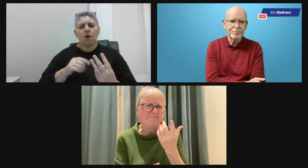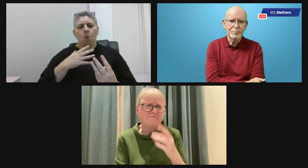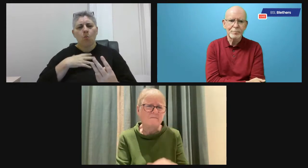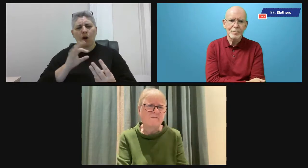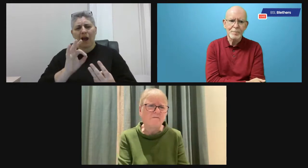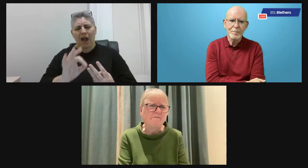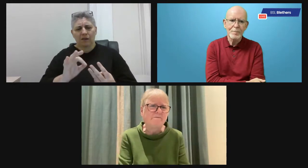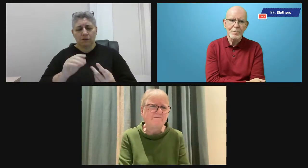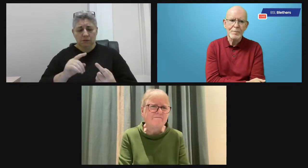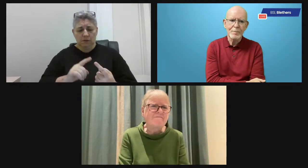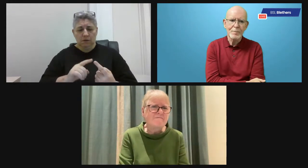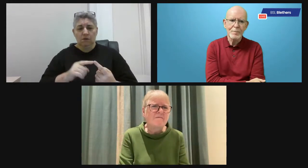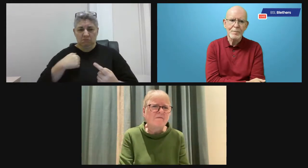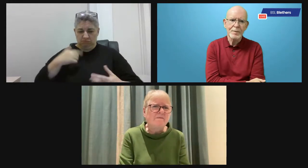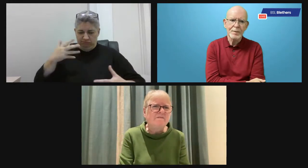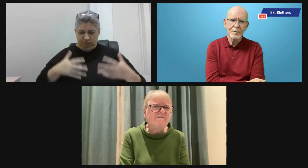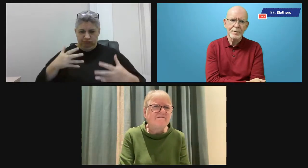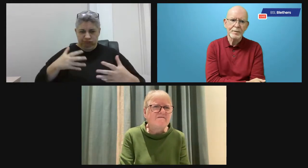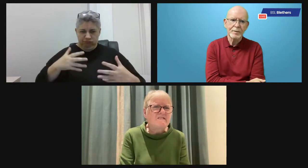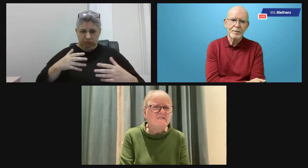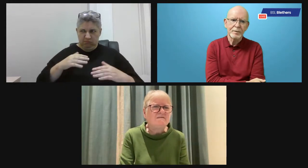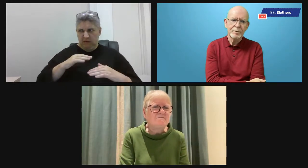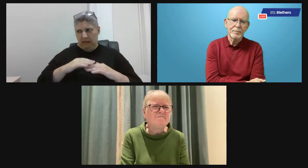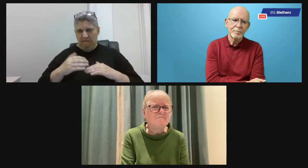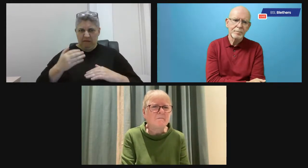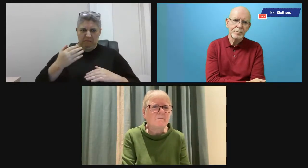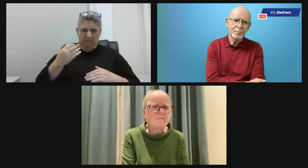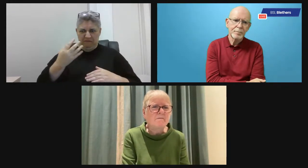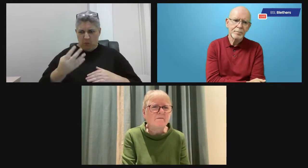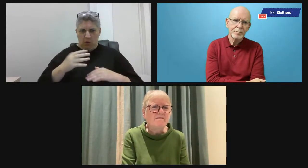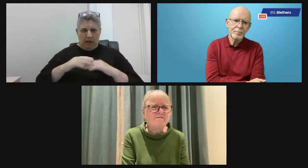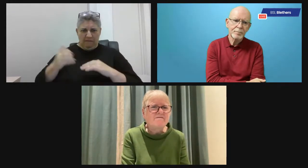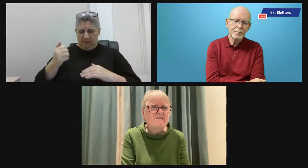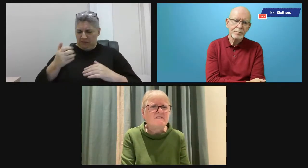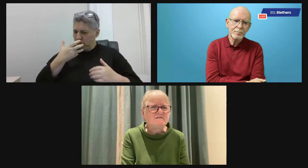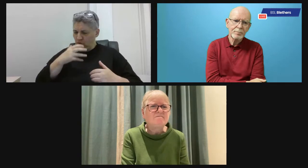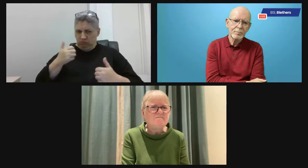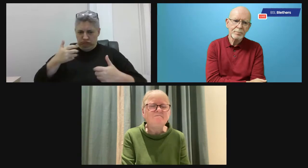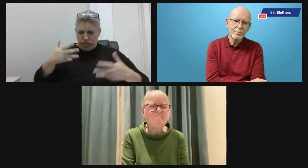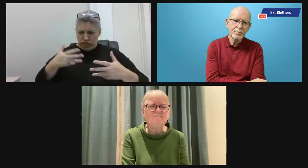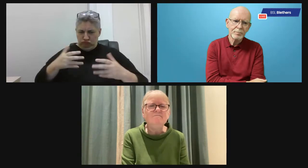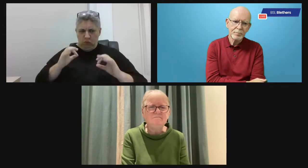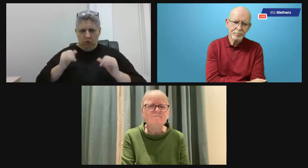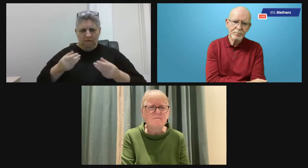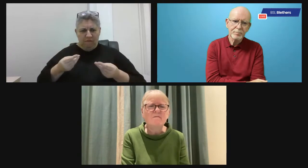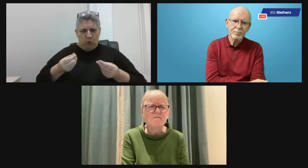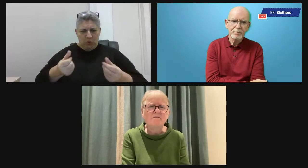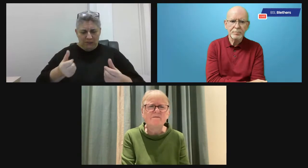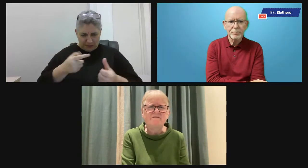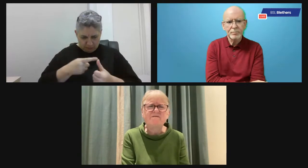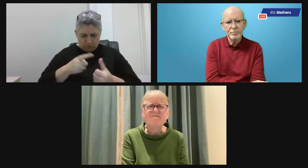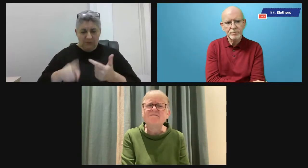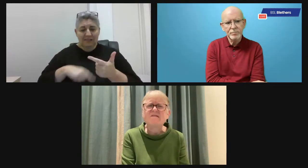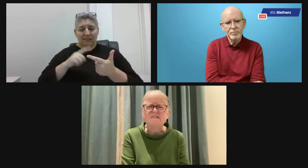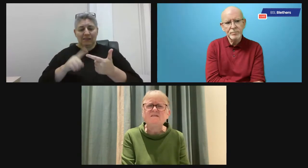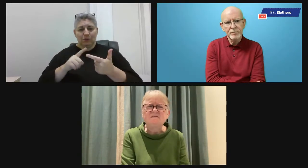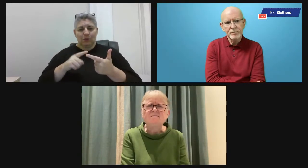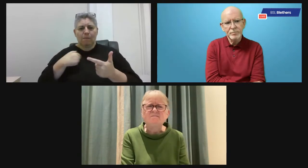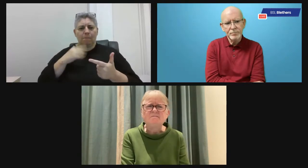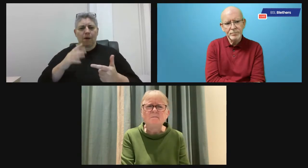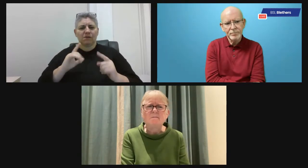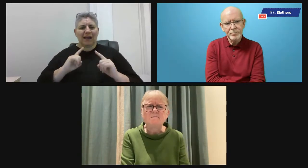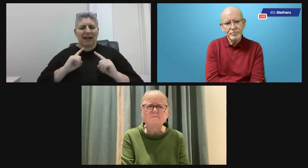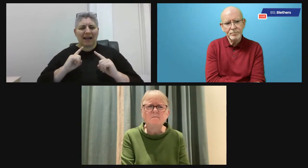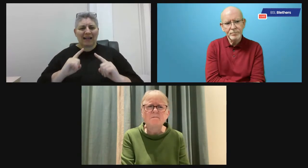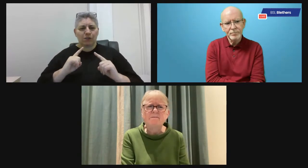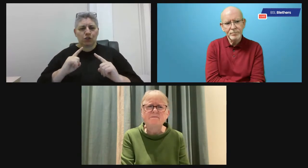important to keep your skills updated as a teacher. Okay, so say for example, I've got the old level 4, new